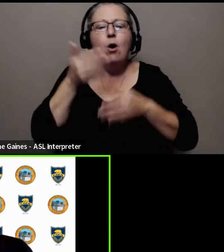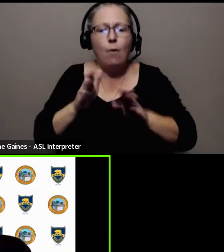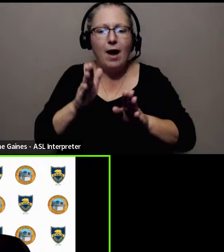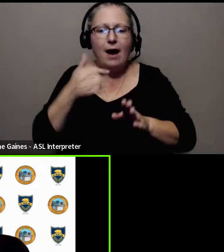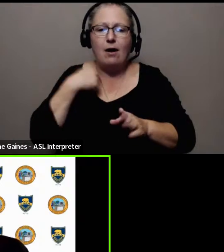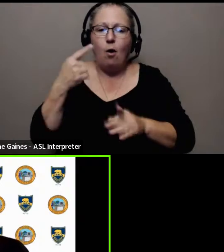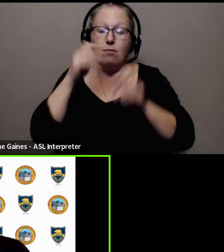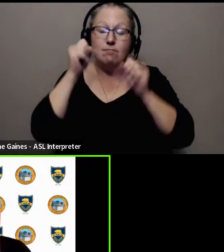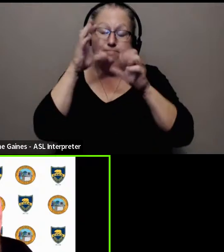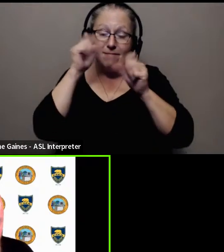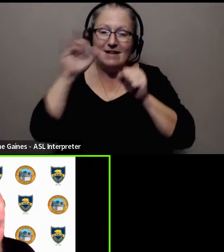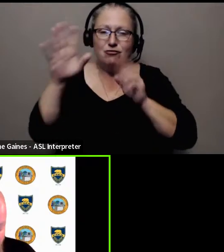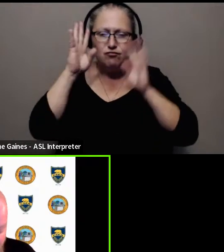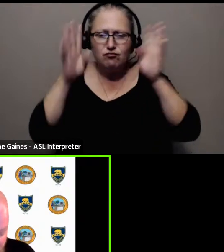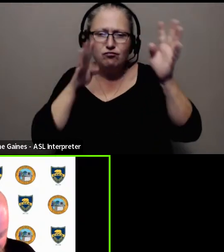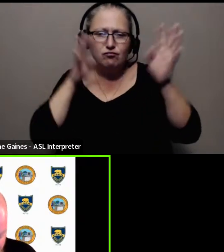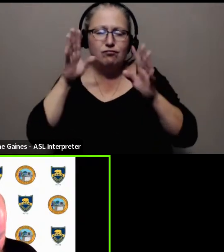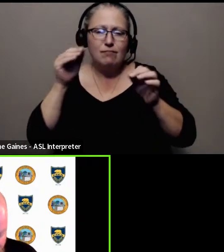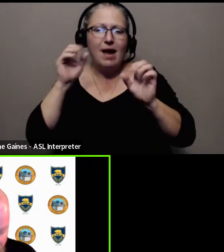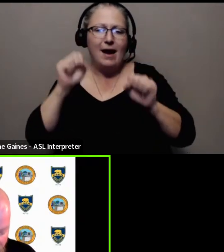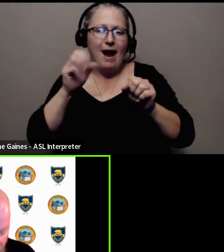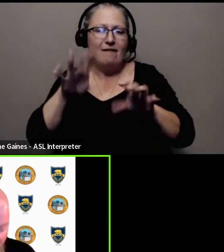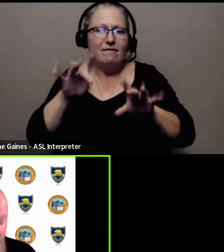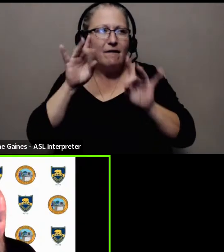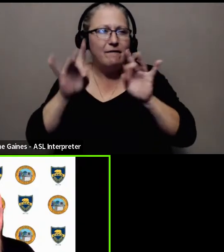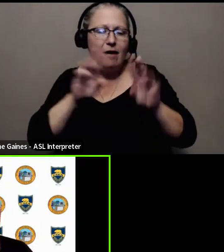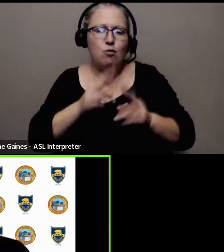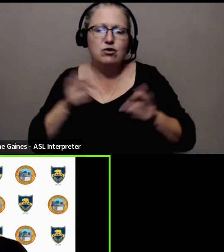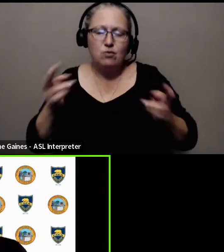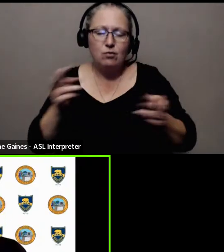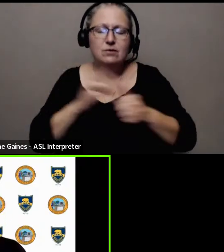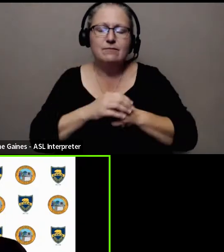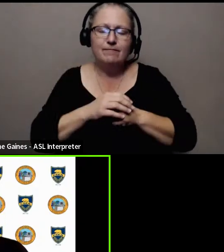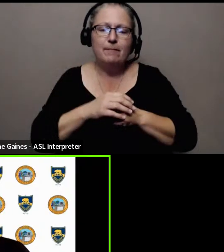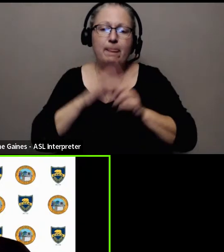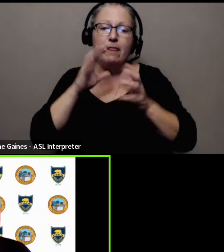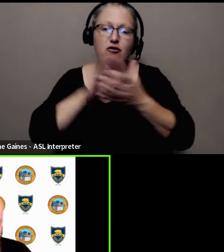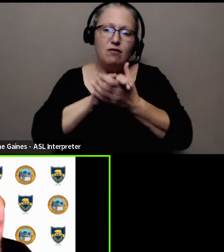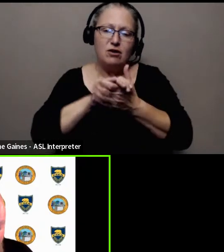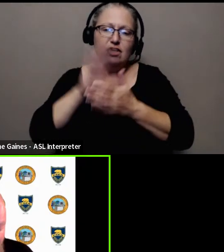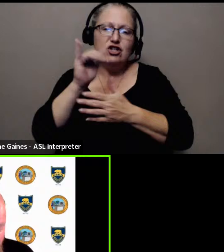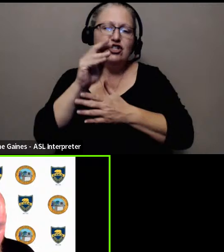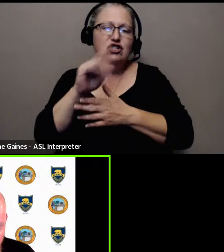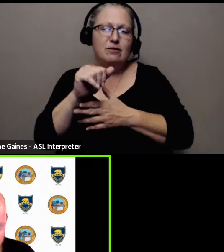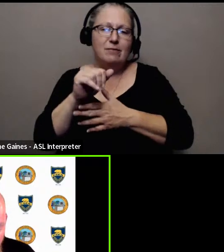always amazed at his creativity and resourcefulness. So congratulations